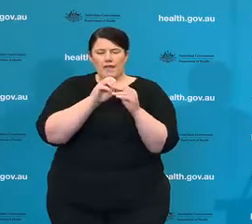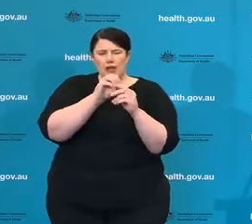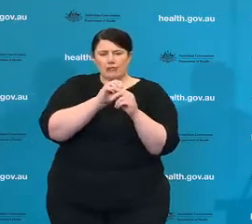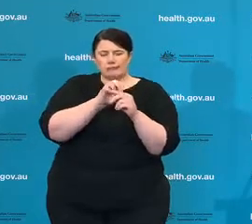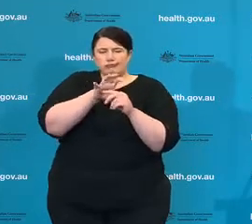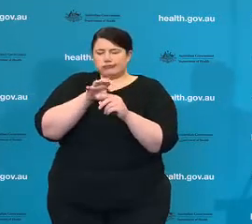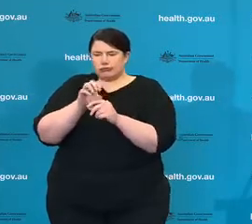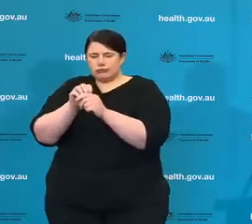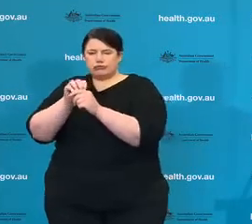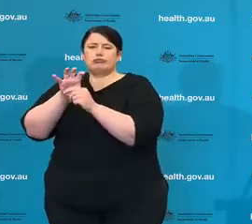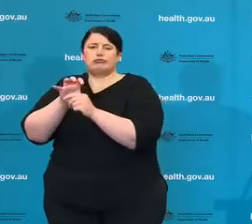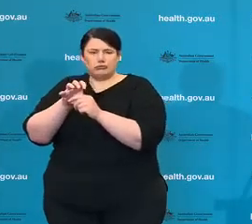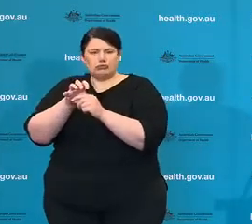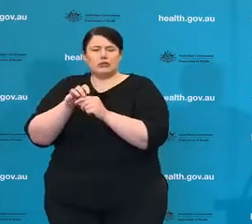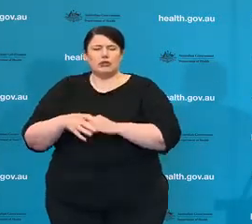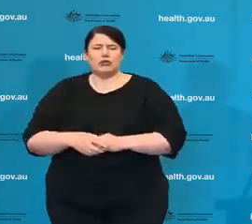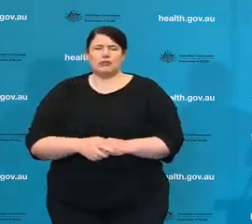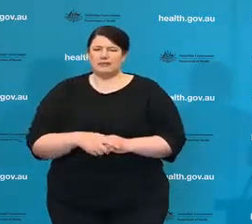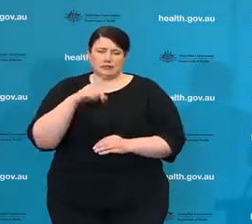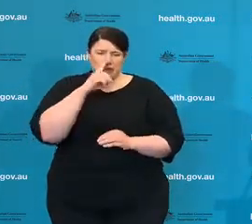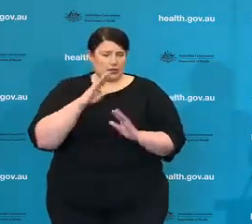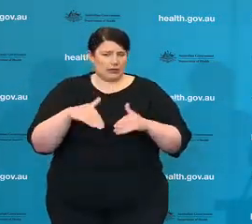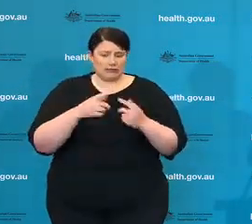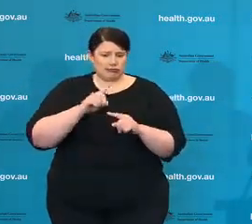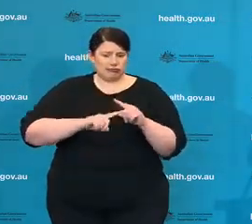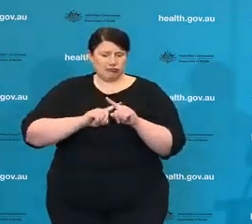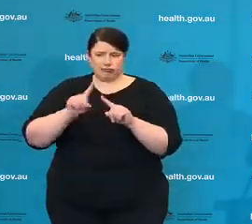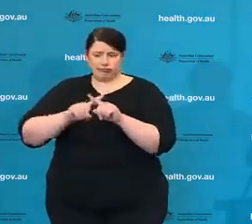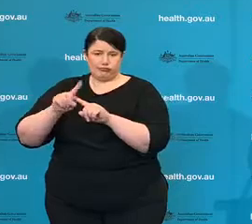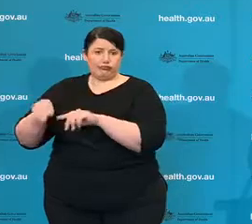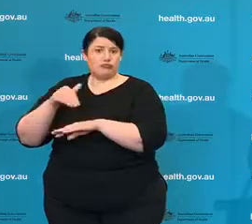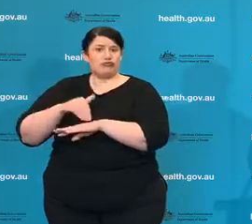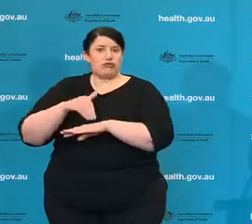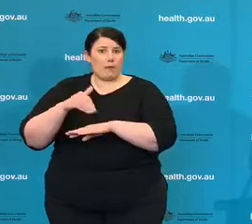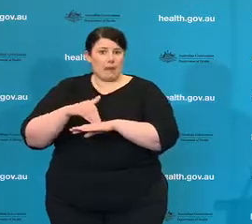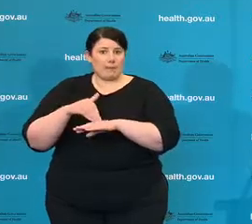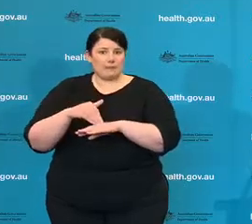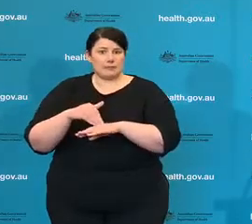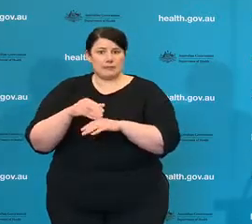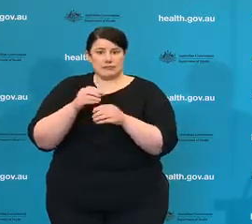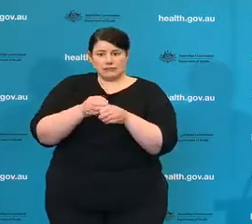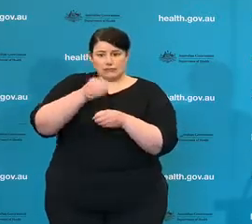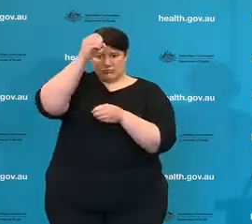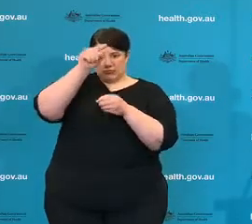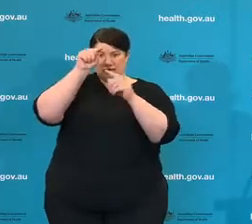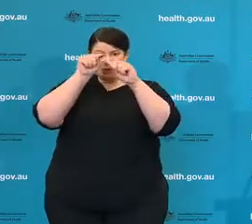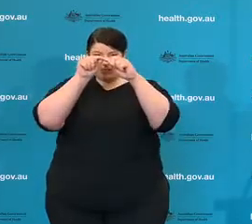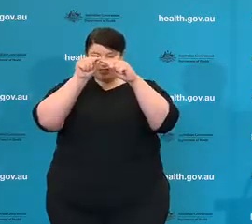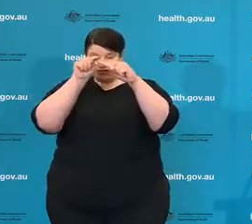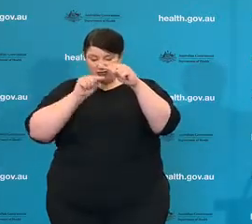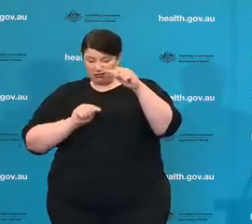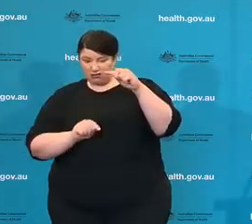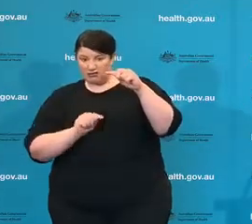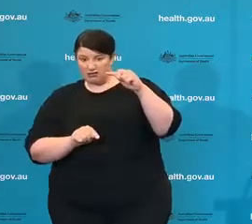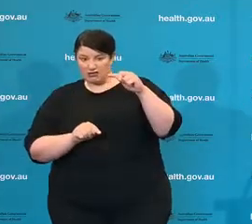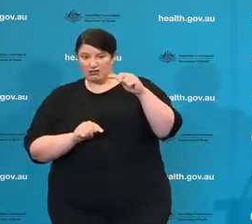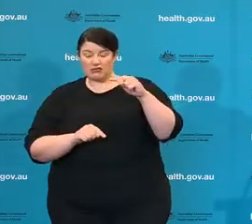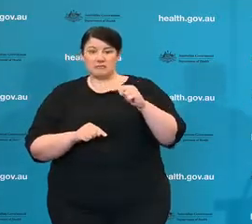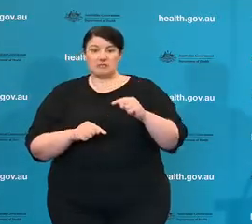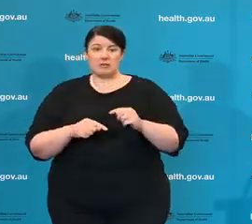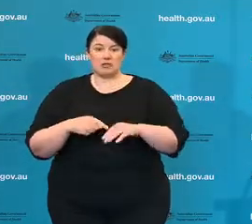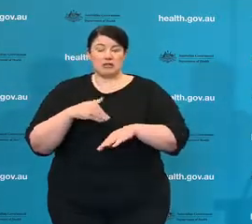any range of problems further down from where that spinal cord level is, bladder and